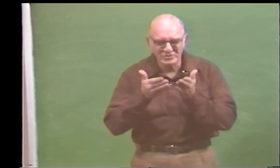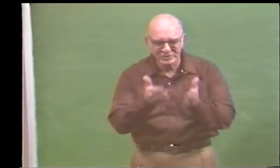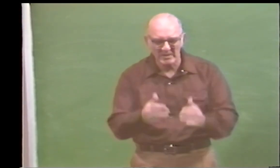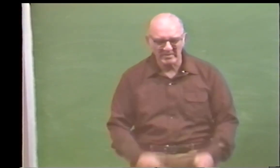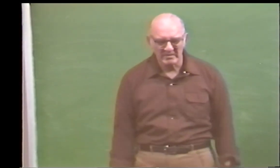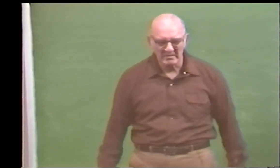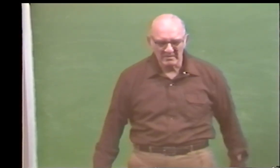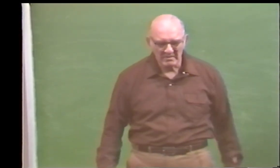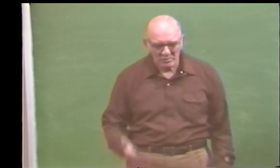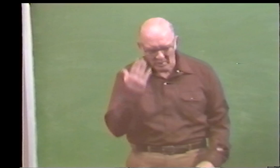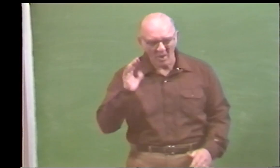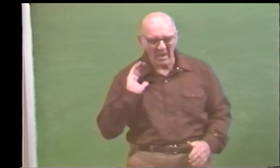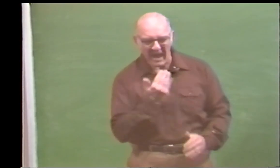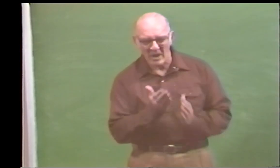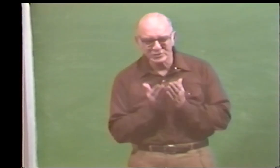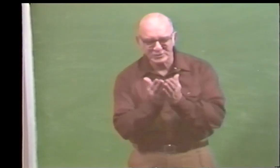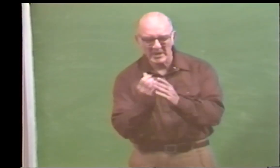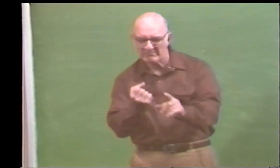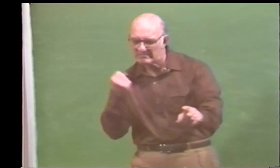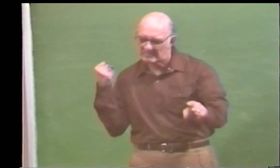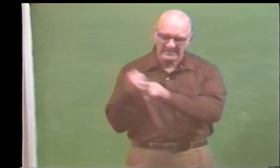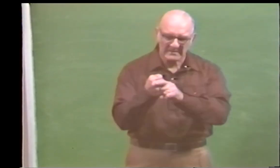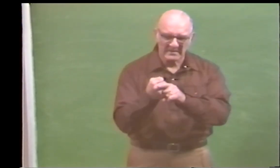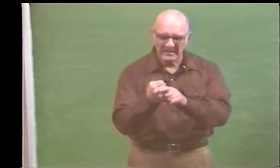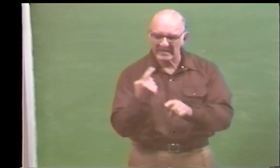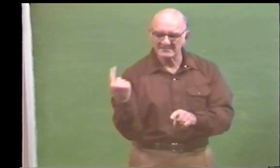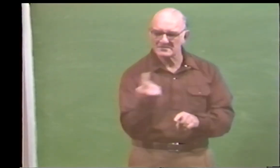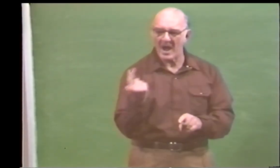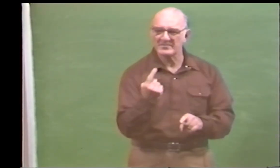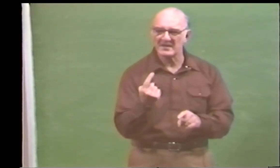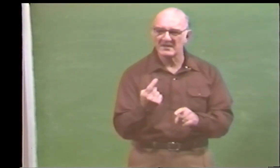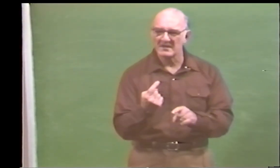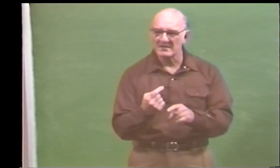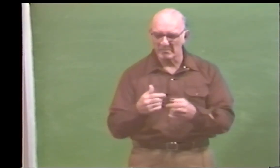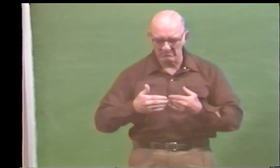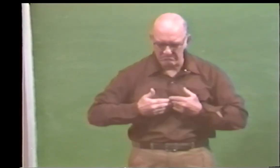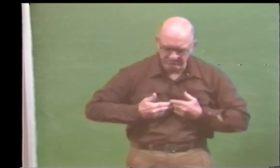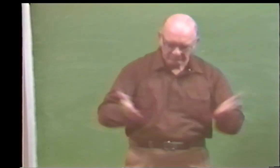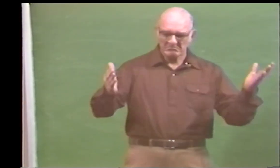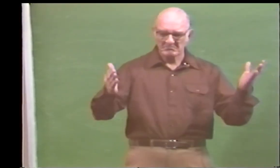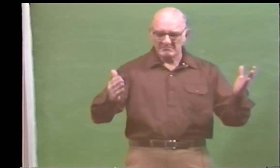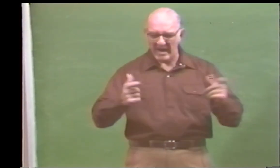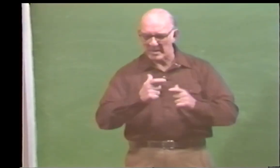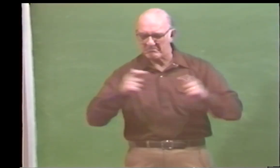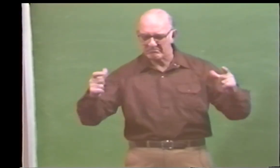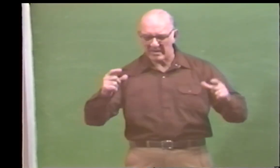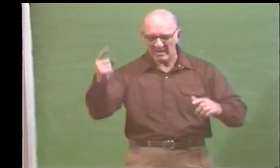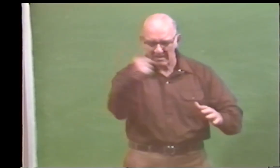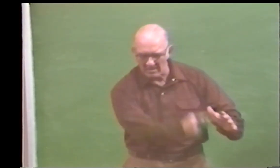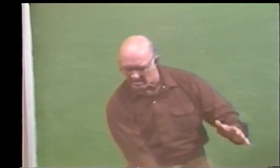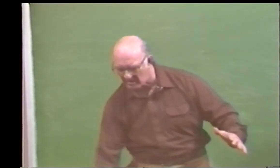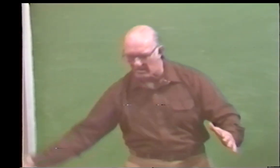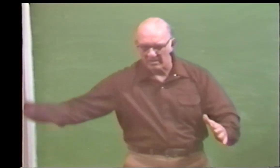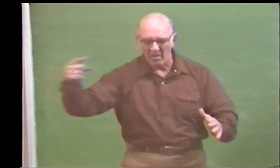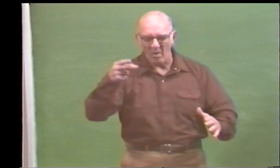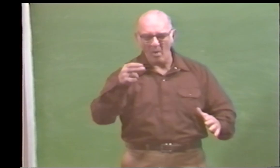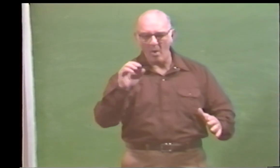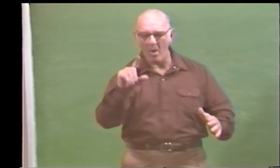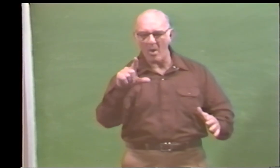ship? You know, our ship hit something. Made a big hole